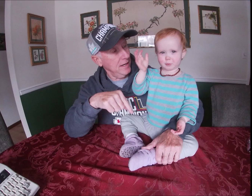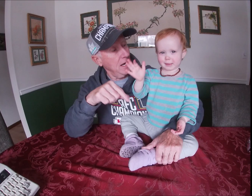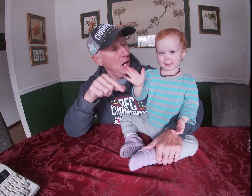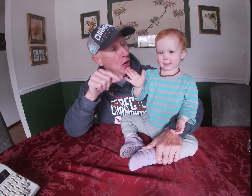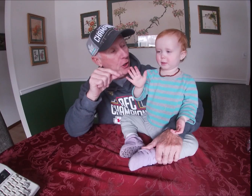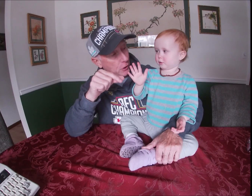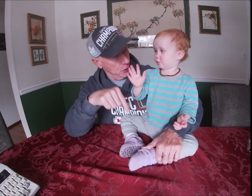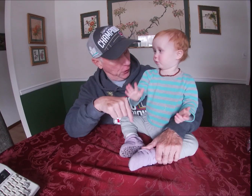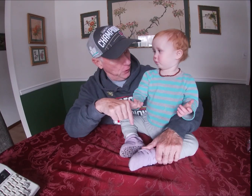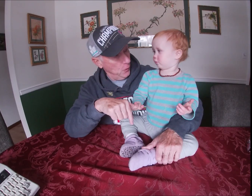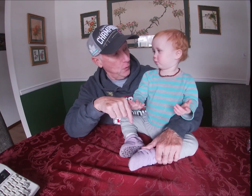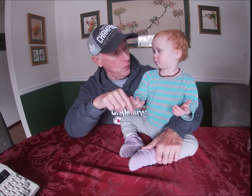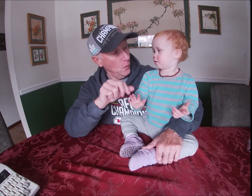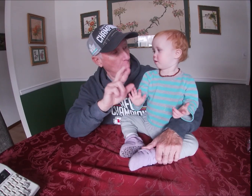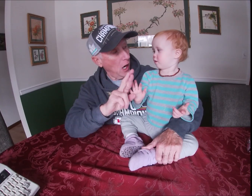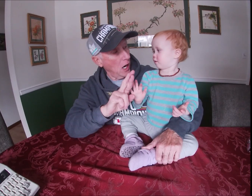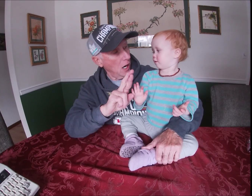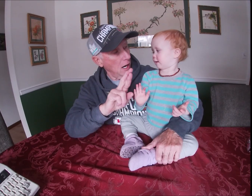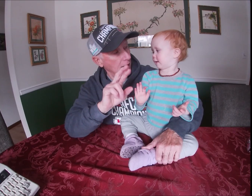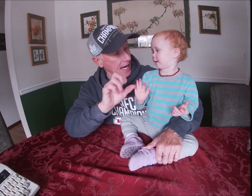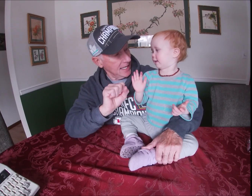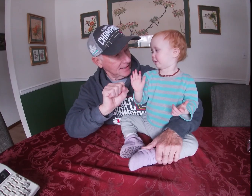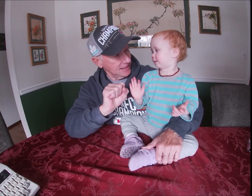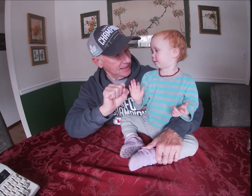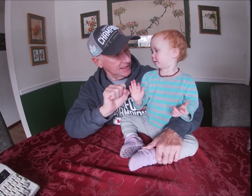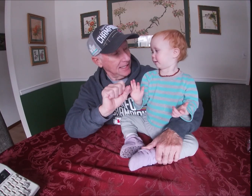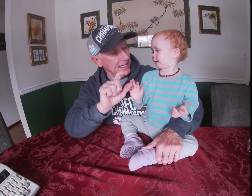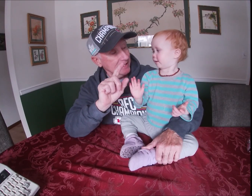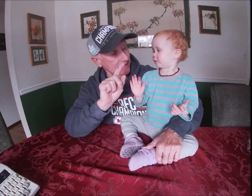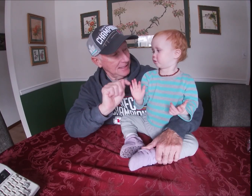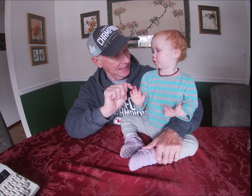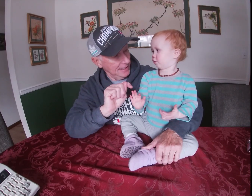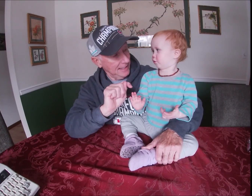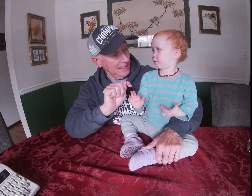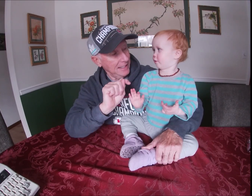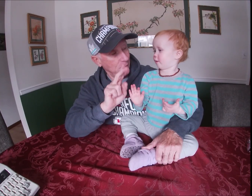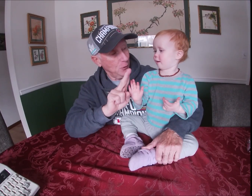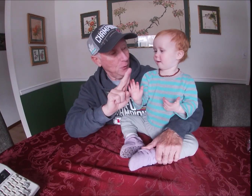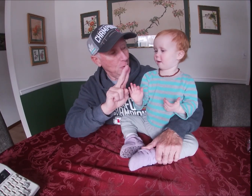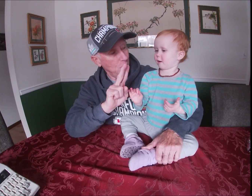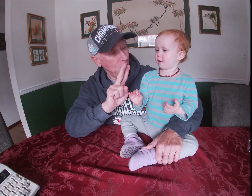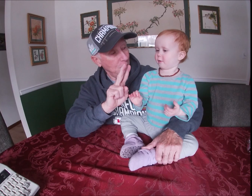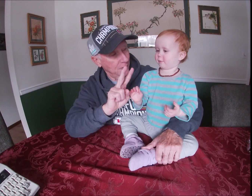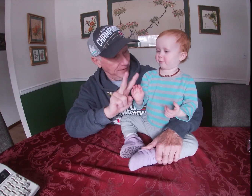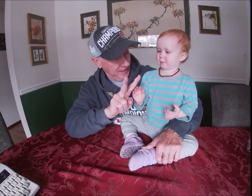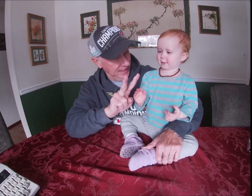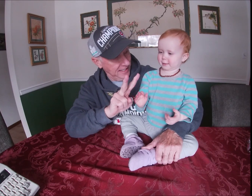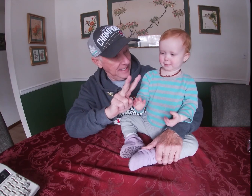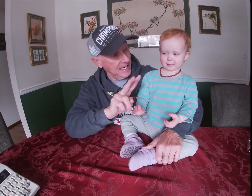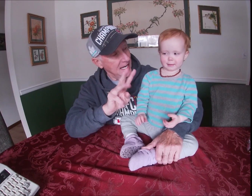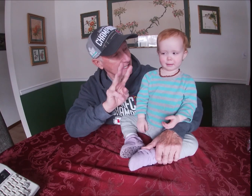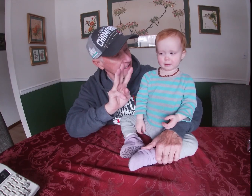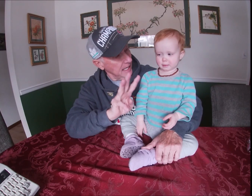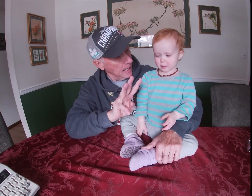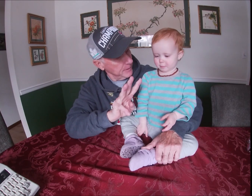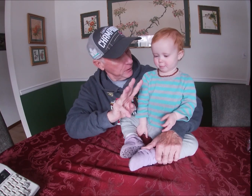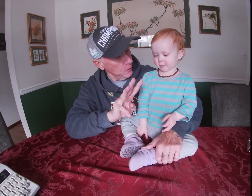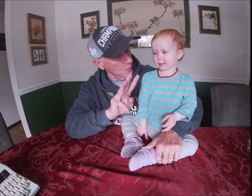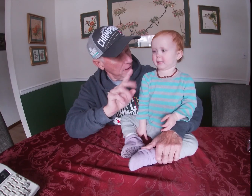P, Q, R, S, T, U, V, W,